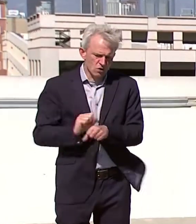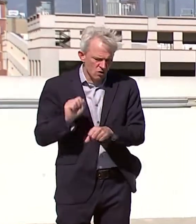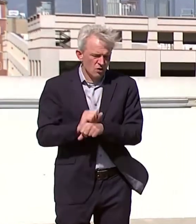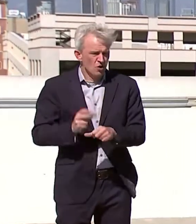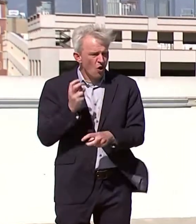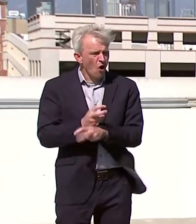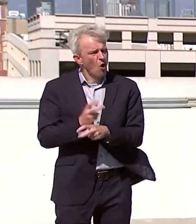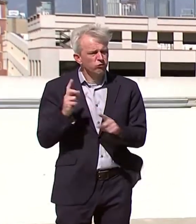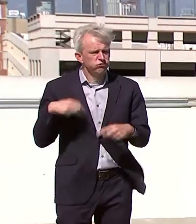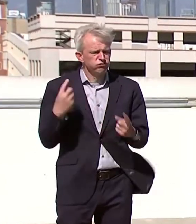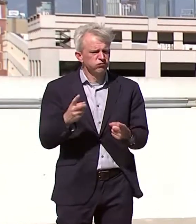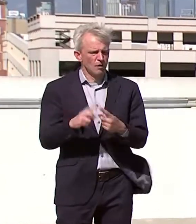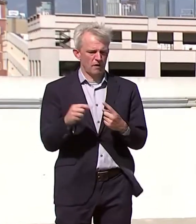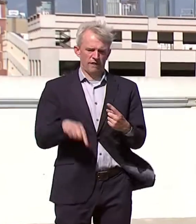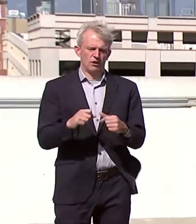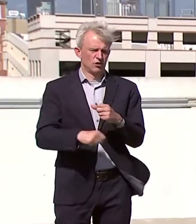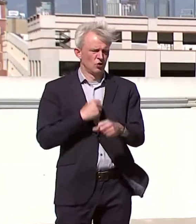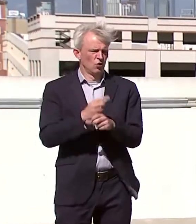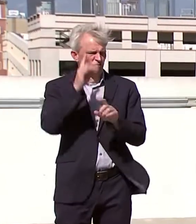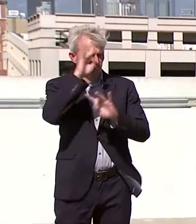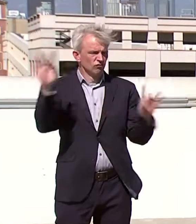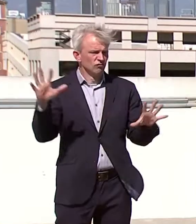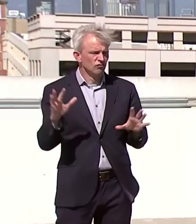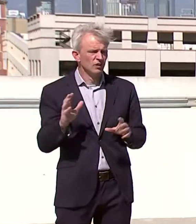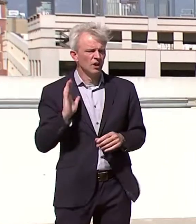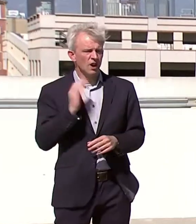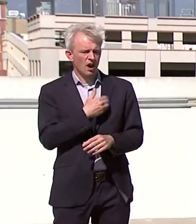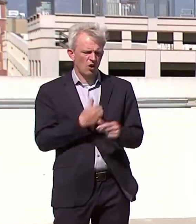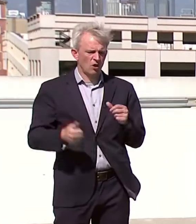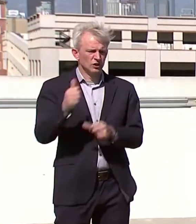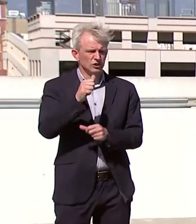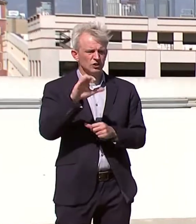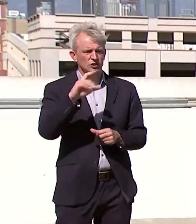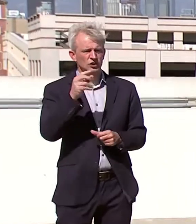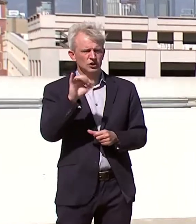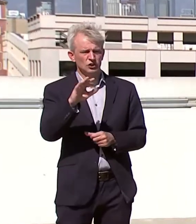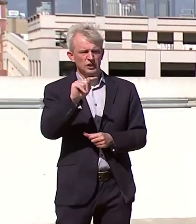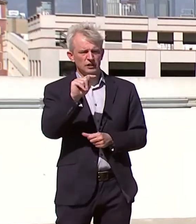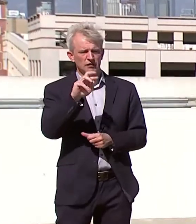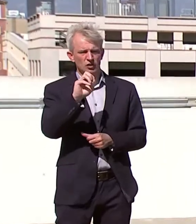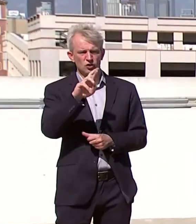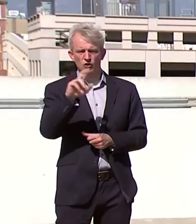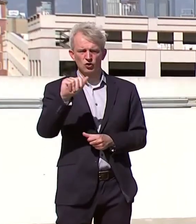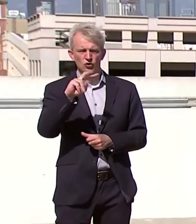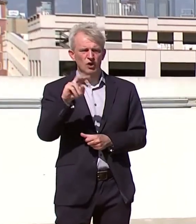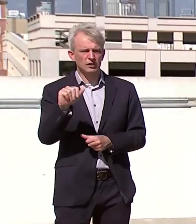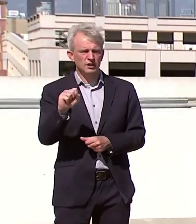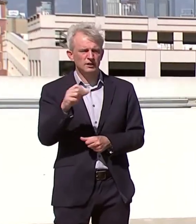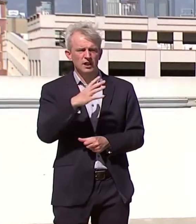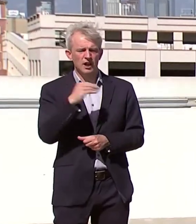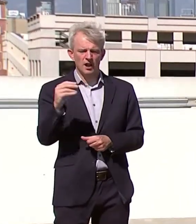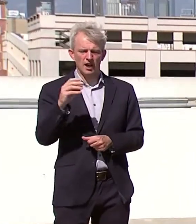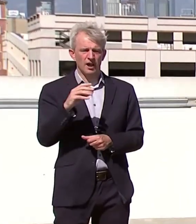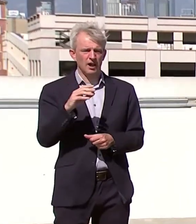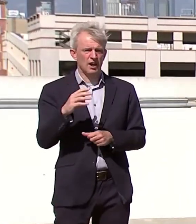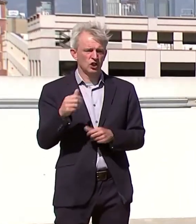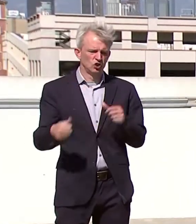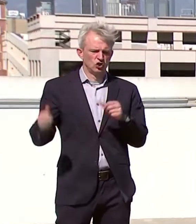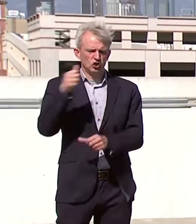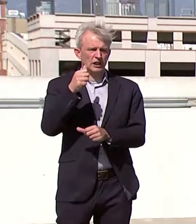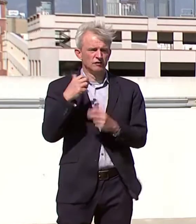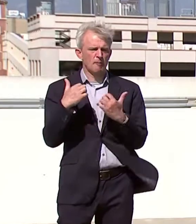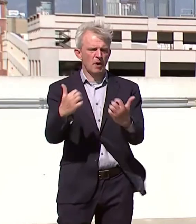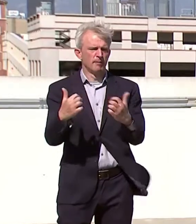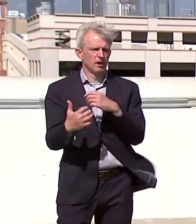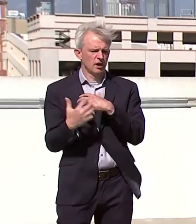Chief Ralph Terrazas and our amazing Head of Department of Public Health, Dr. Barbara Ferrer. Give them both rounds of applause.